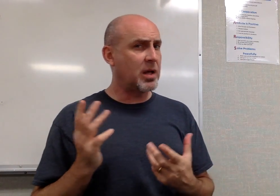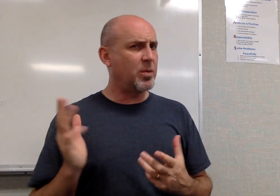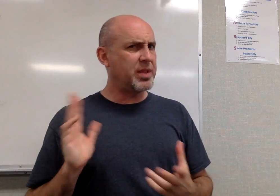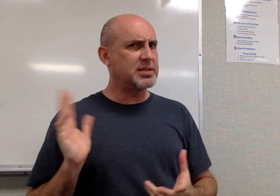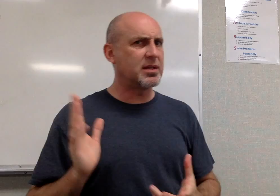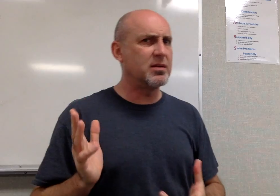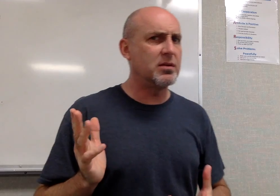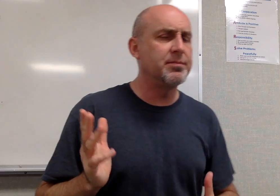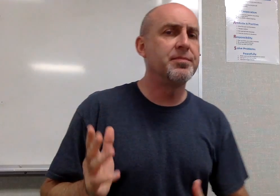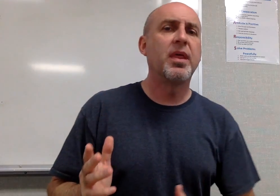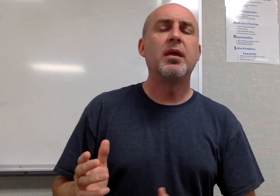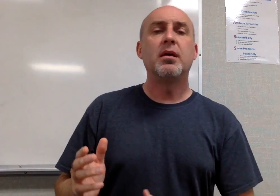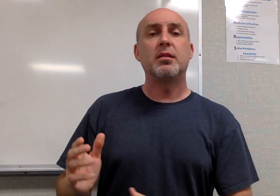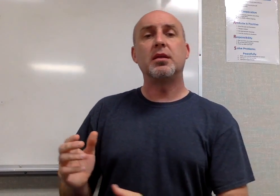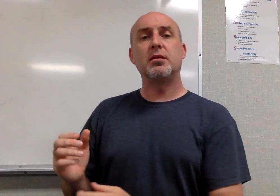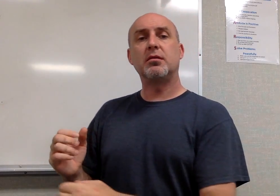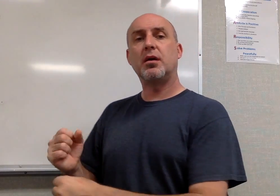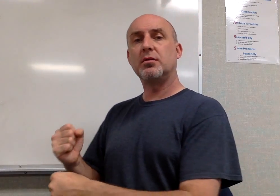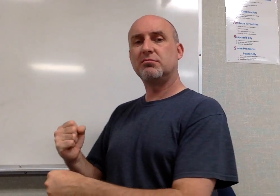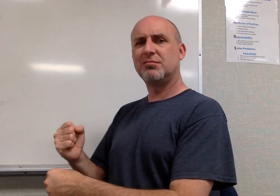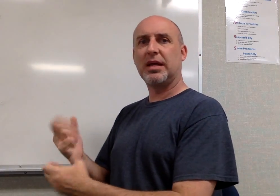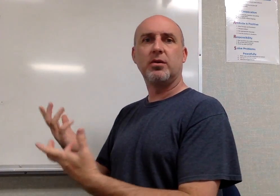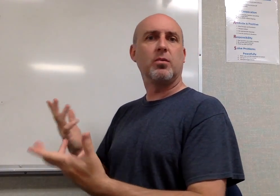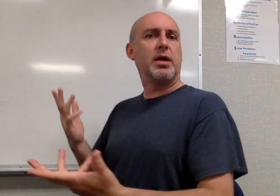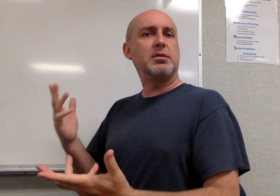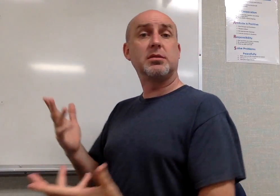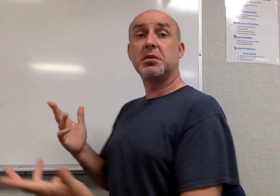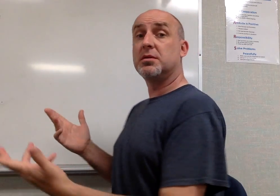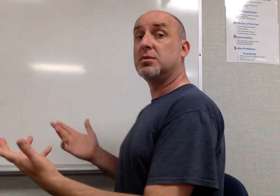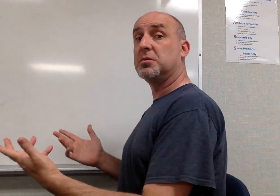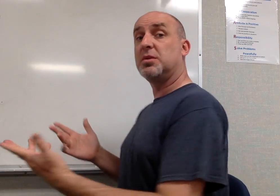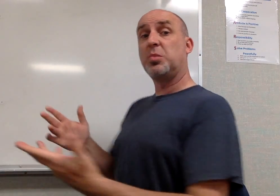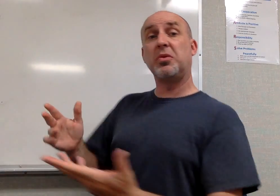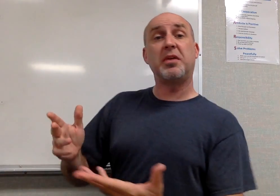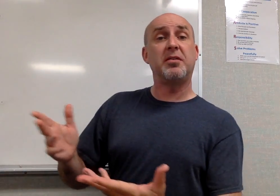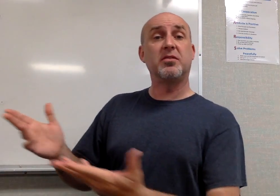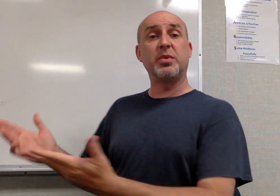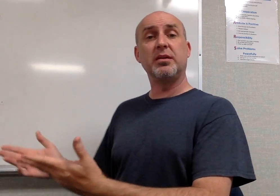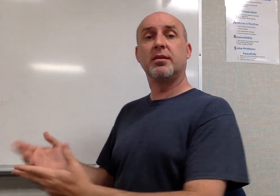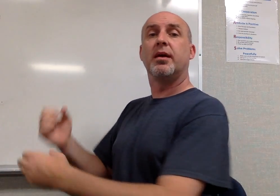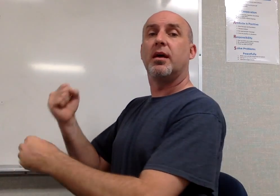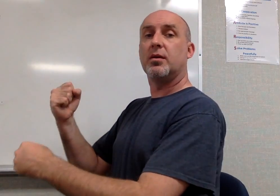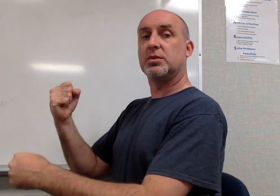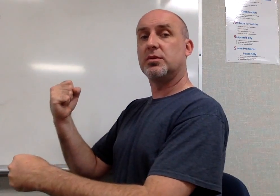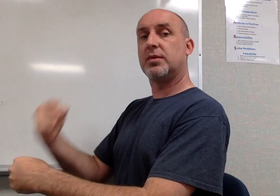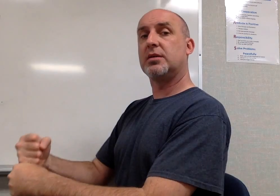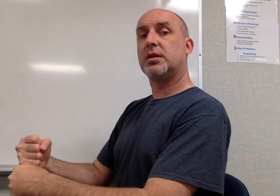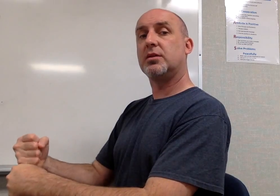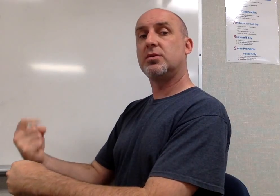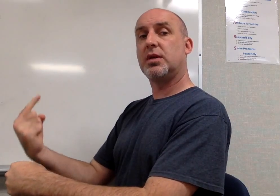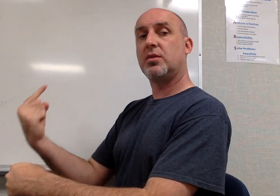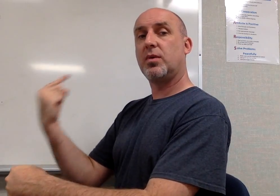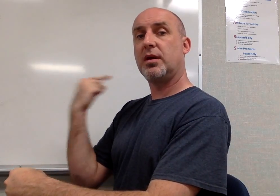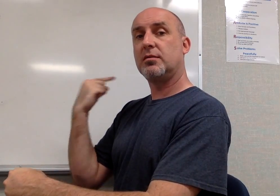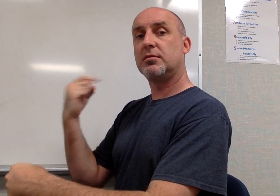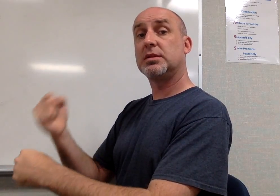Hope that's clear. Then I know why, just because you can see both sides of me. I will turn around and I'll do the other way. It's